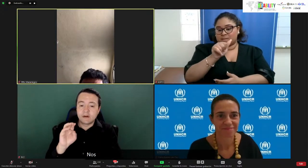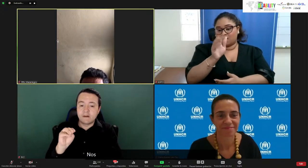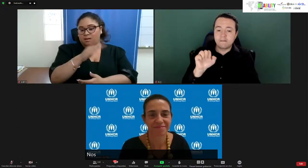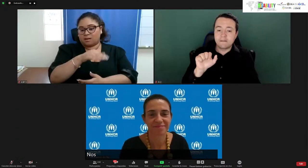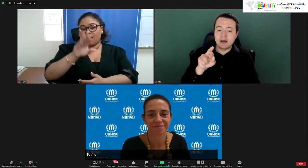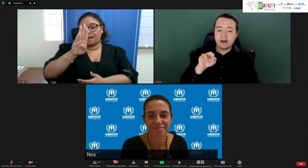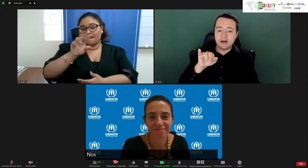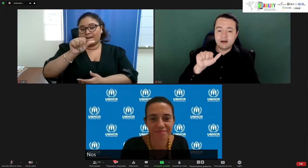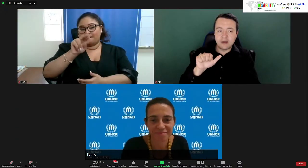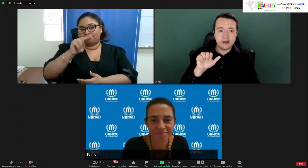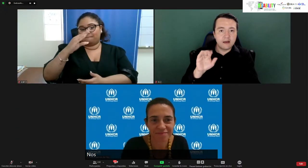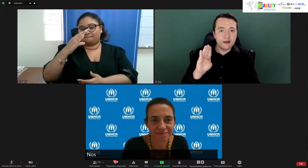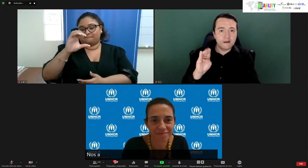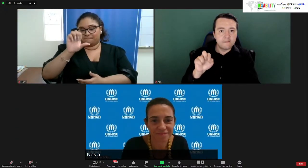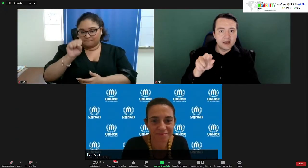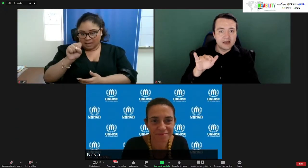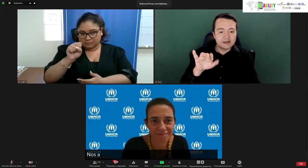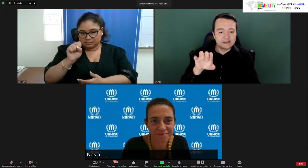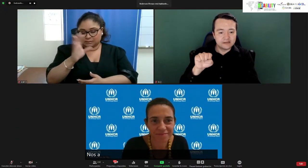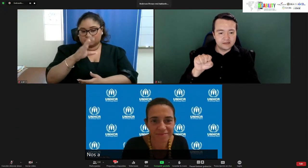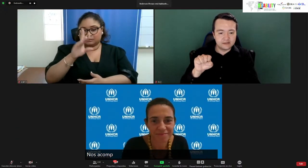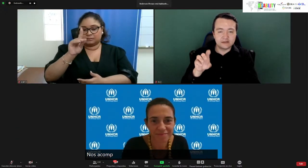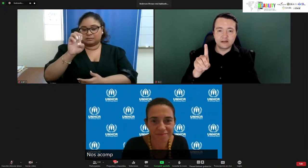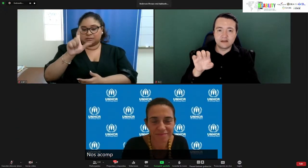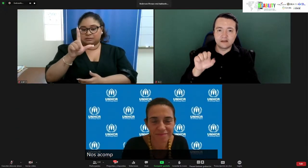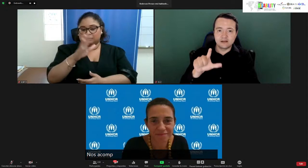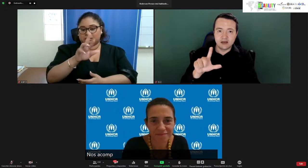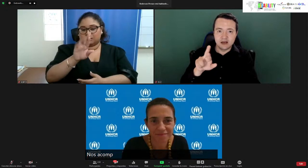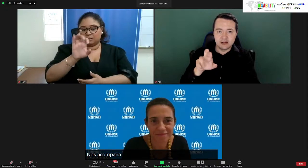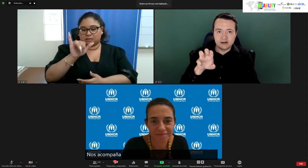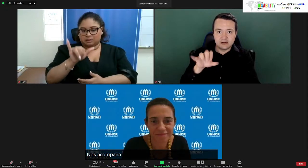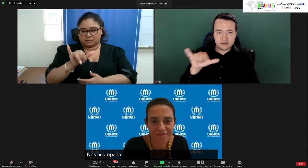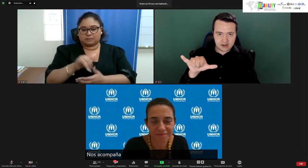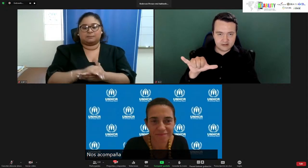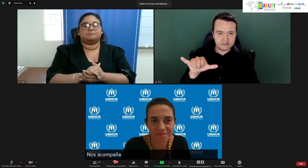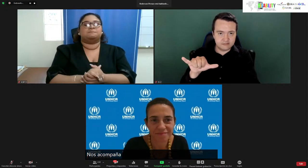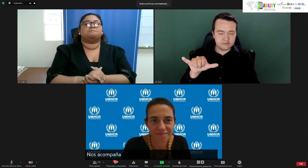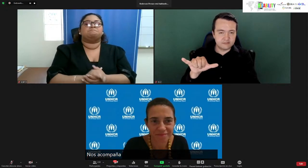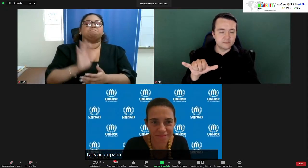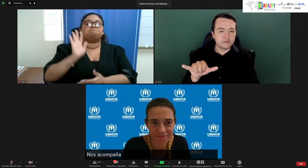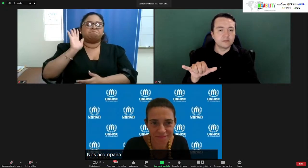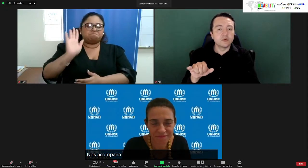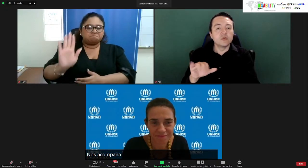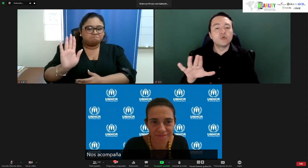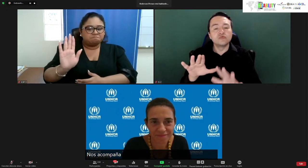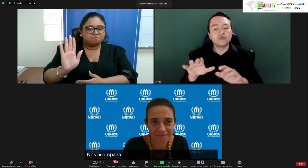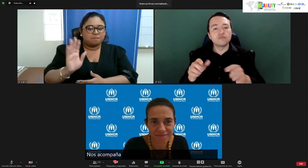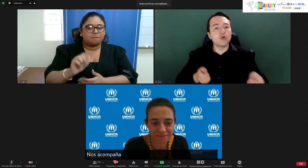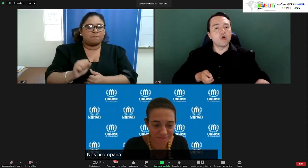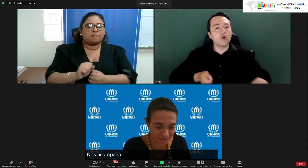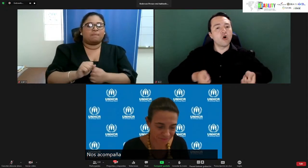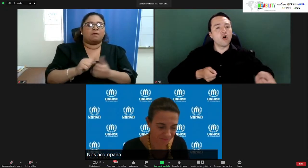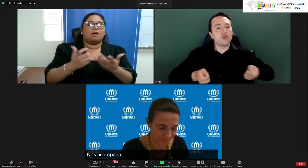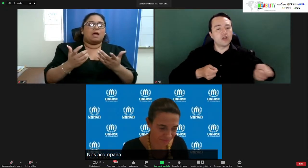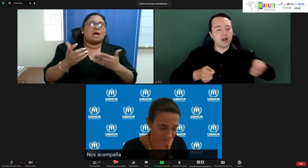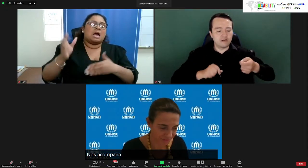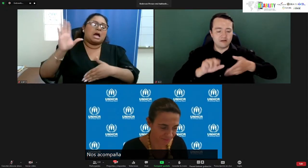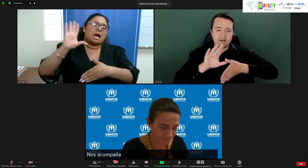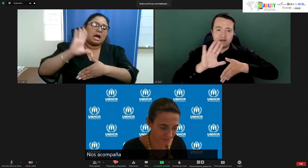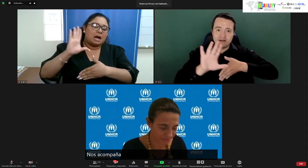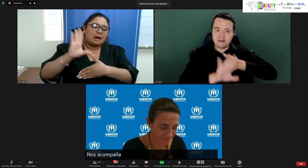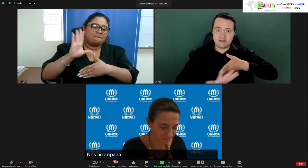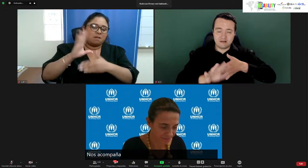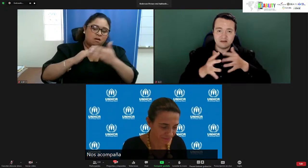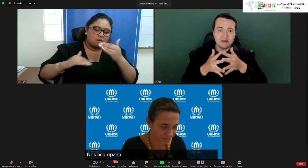vances del rey senior coordinator of the protection regional protection